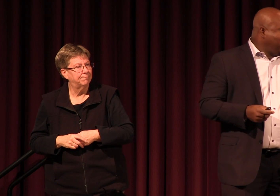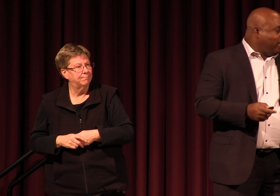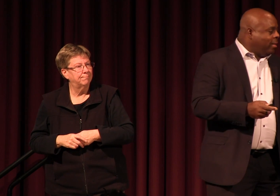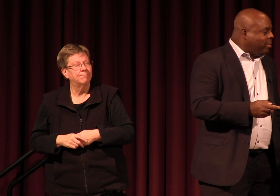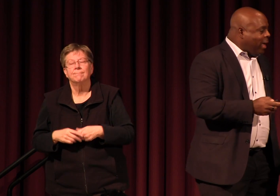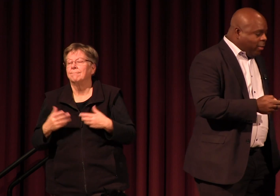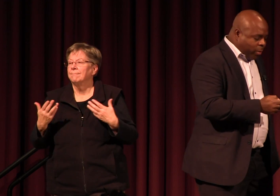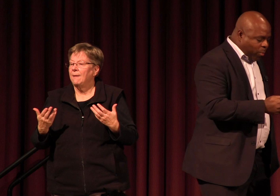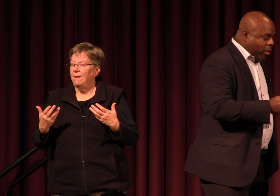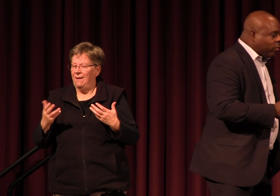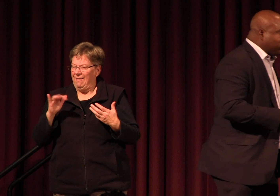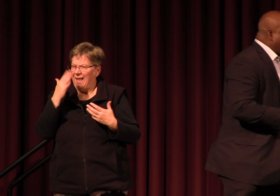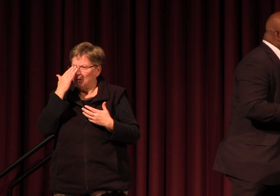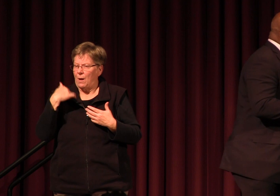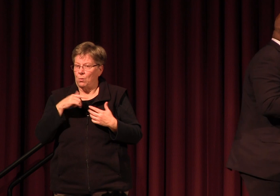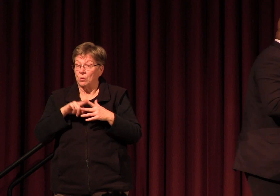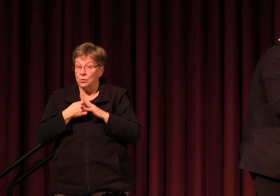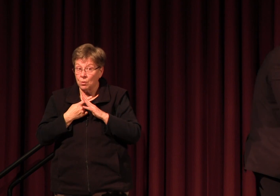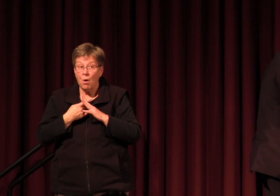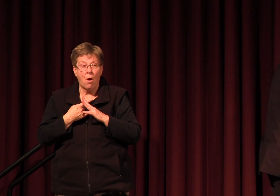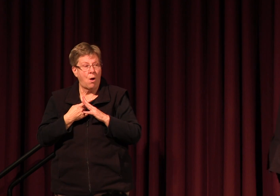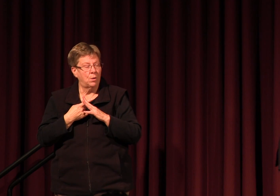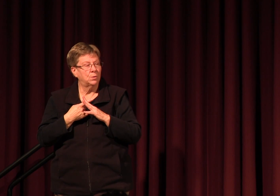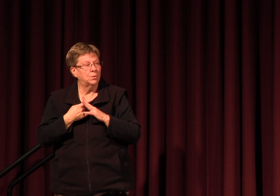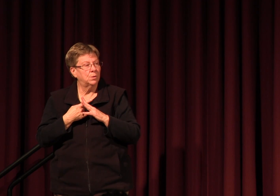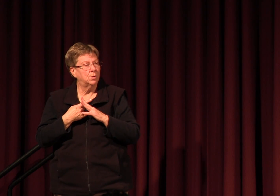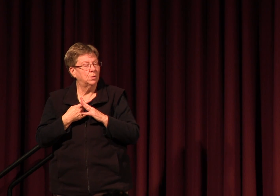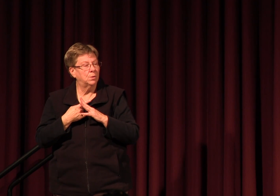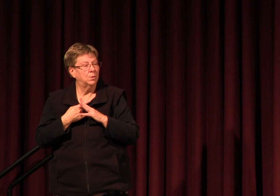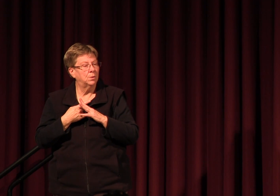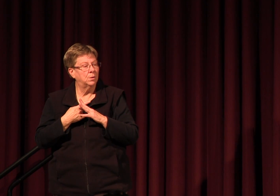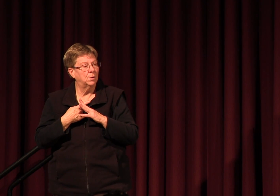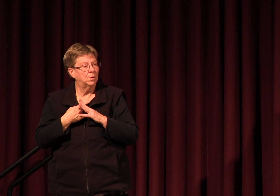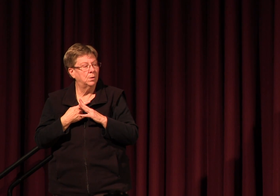So that's why we're gonna start,